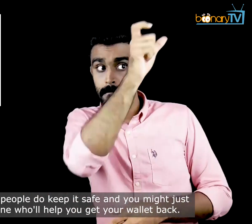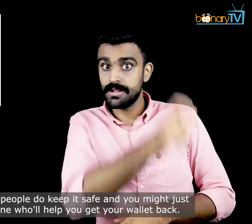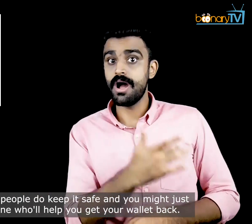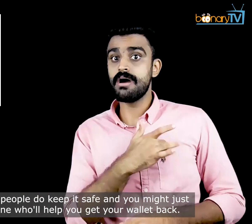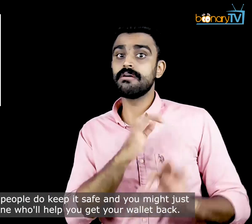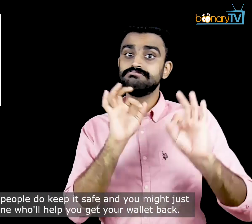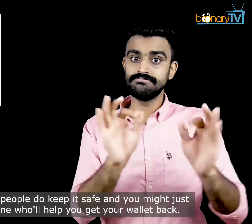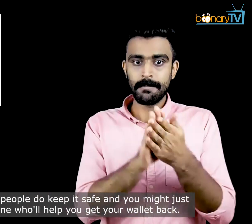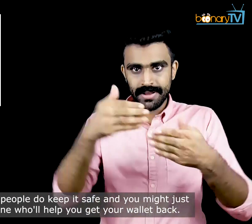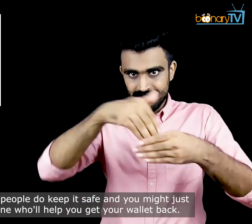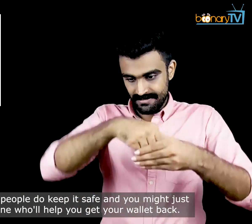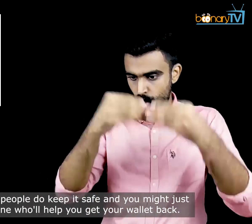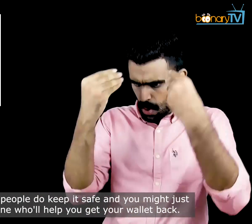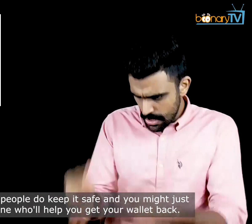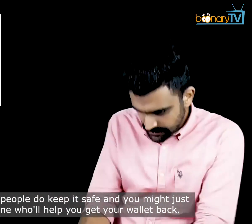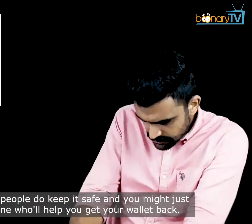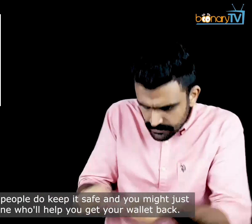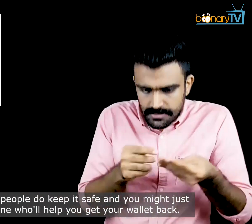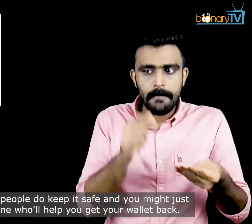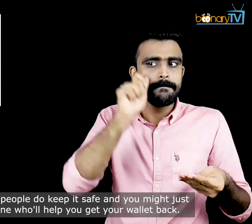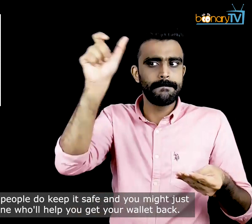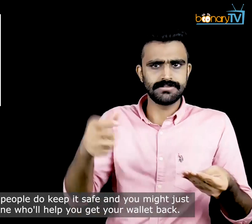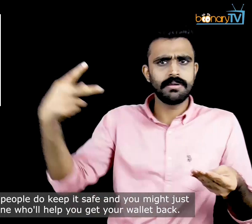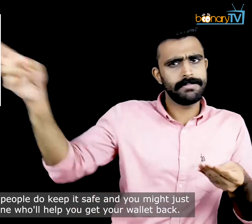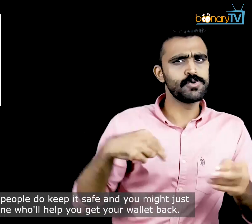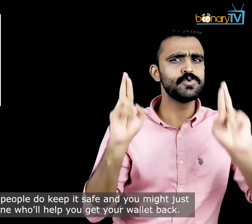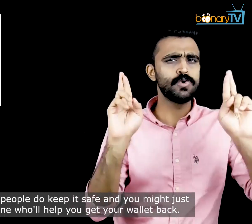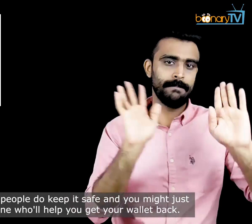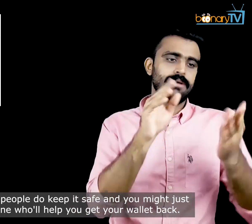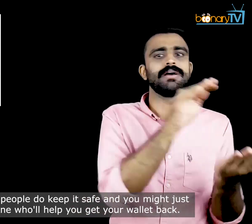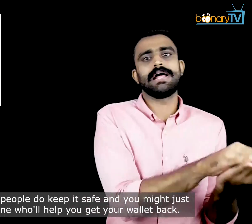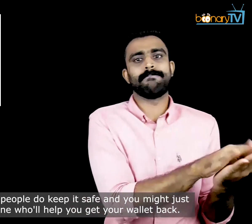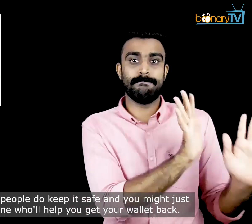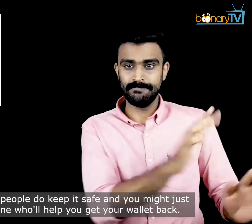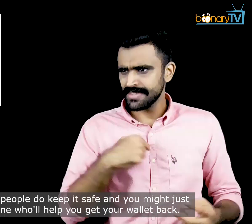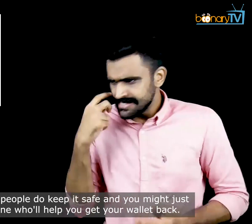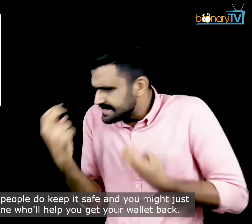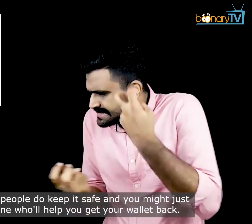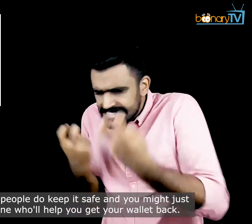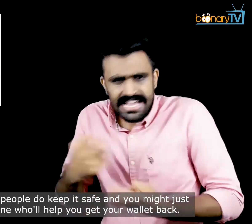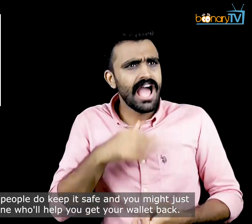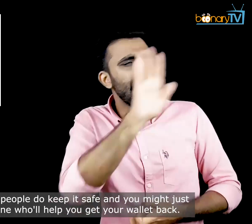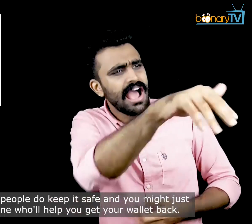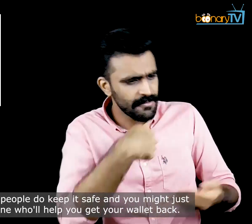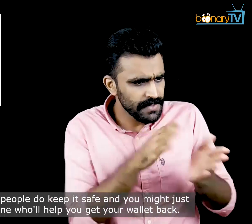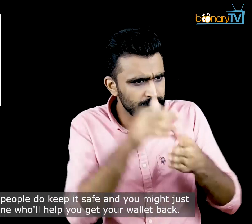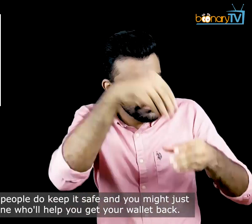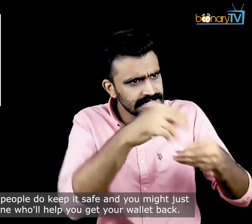Sometimes honest people do keep it safe, and you might just encounter someone who will help you get your